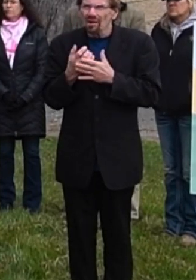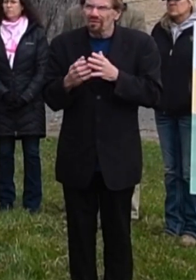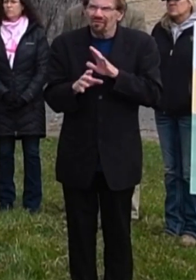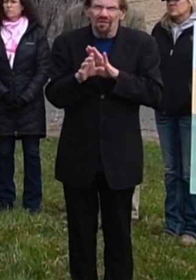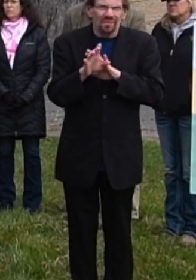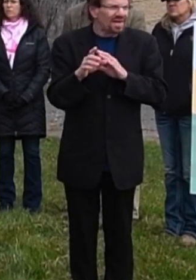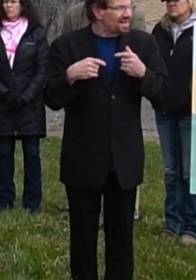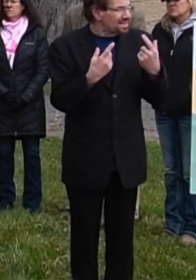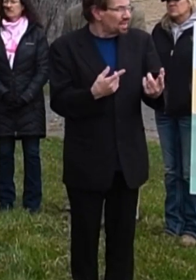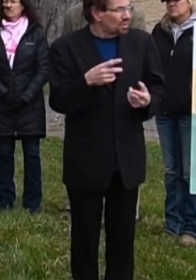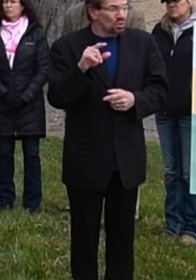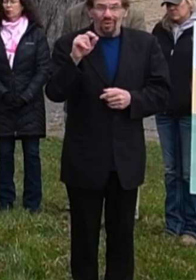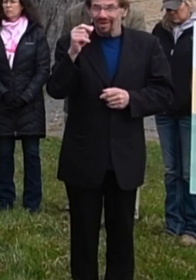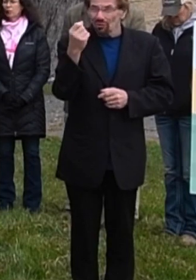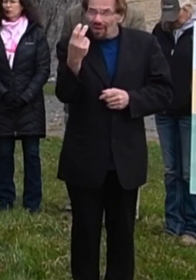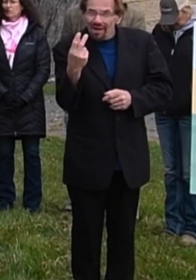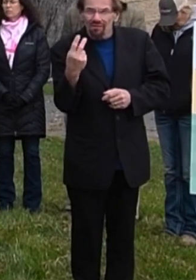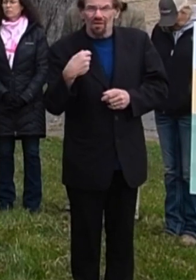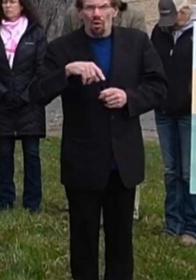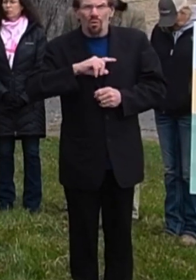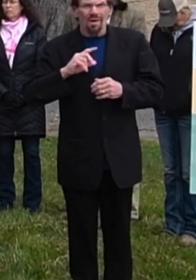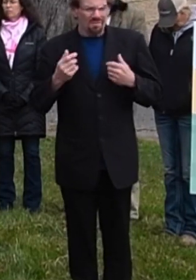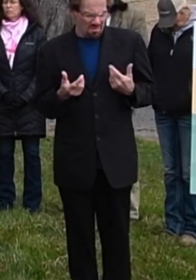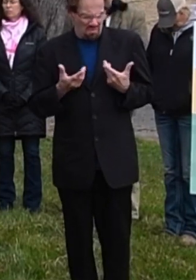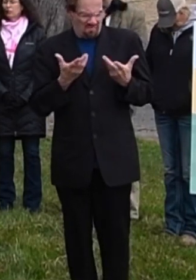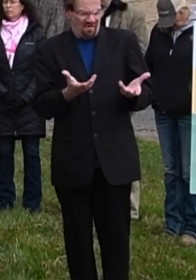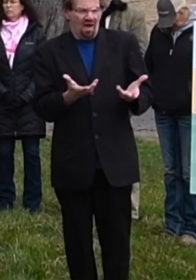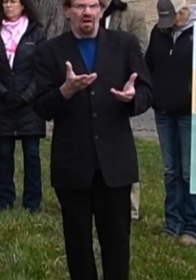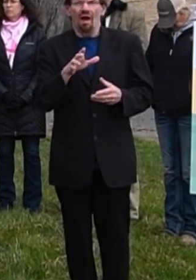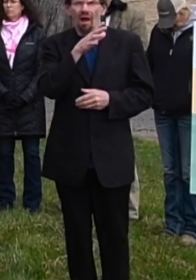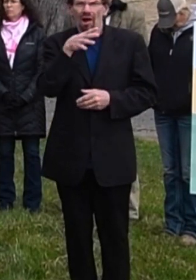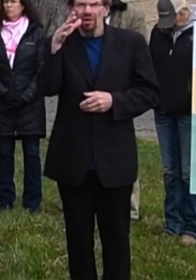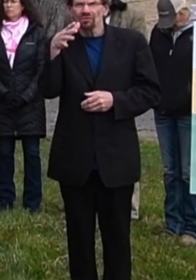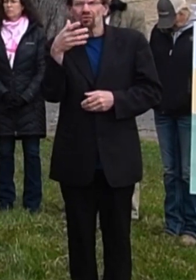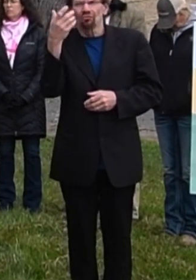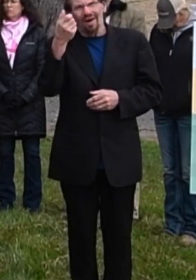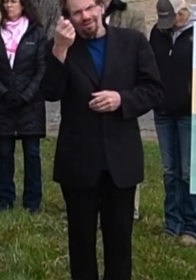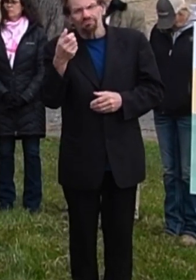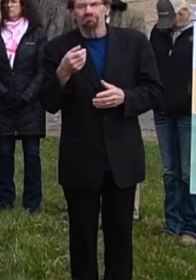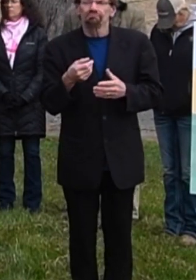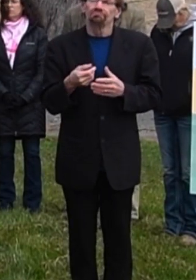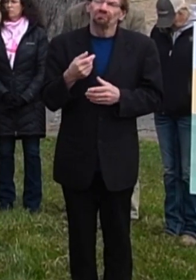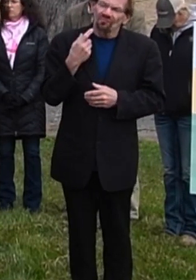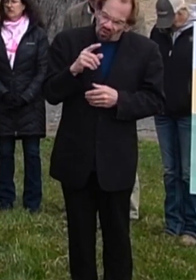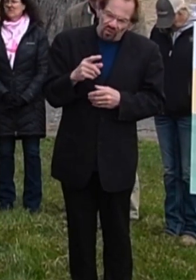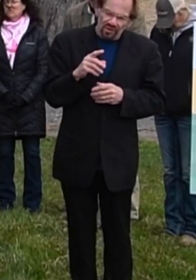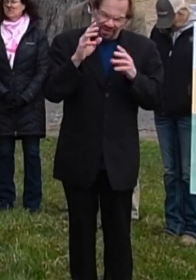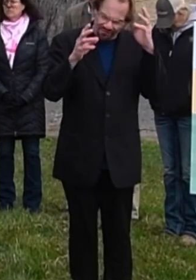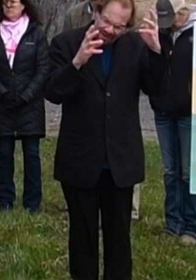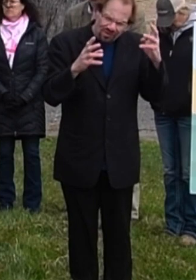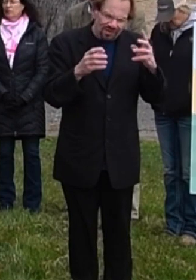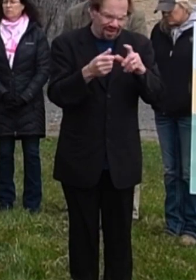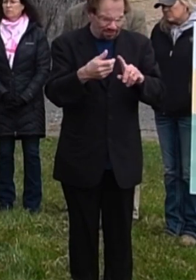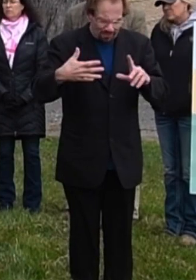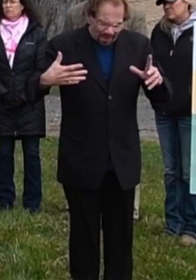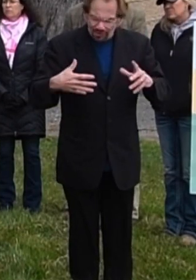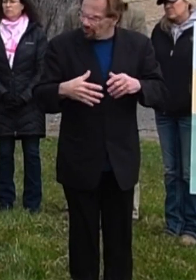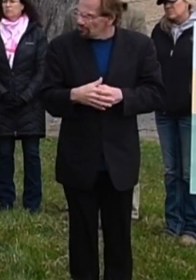Since 2012, we have been providing agriculture grants for innovation and